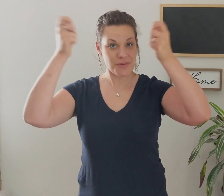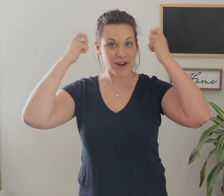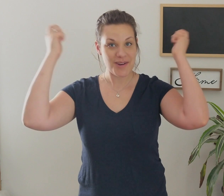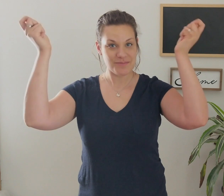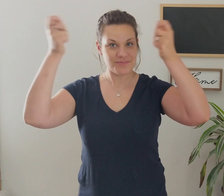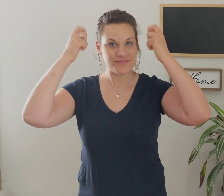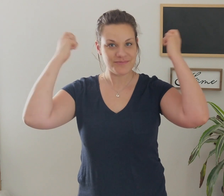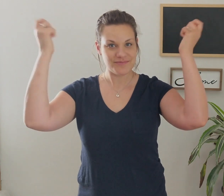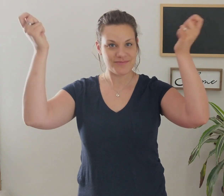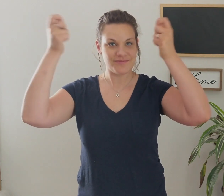Celebrate.